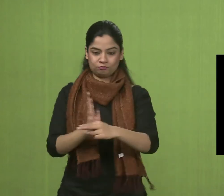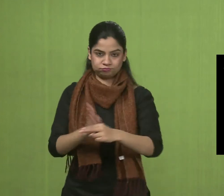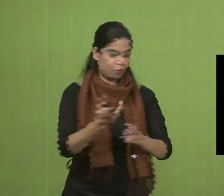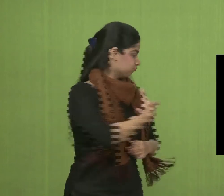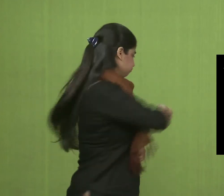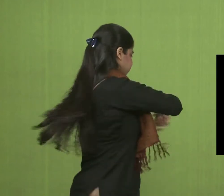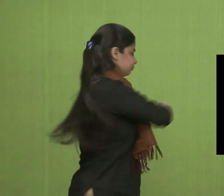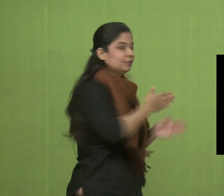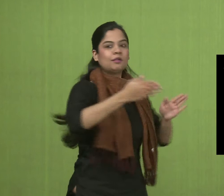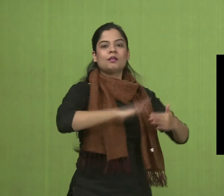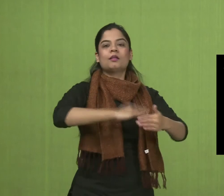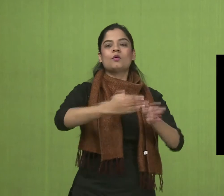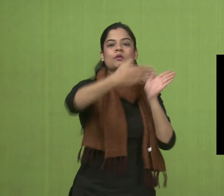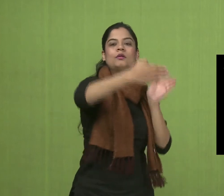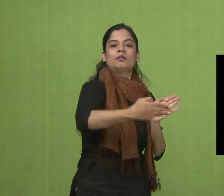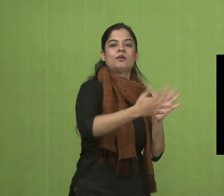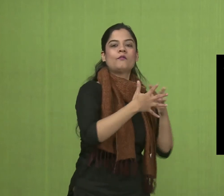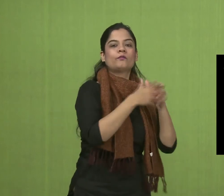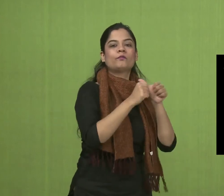there. So this is called 2 wall kitchen.